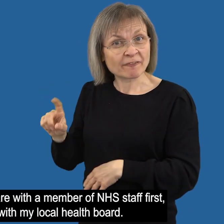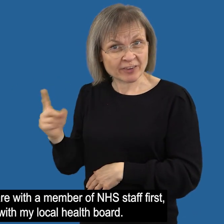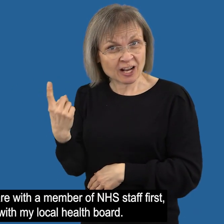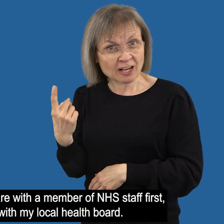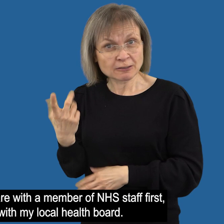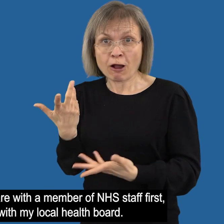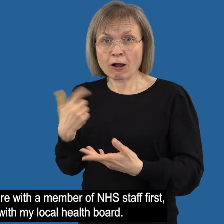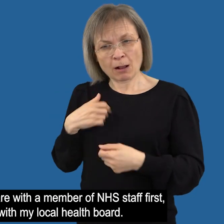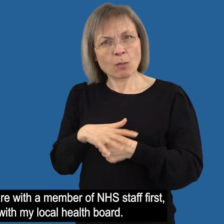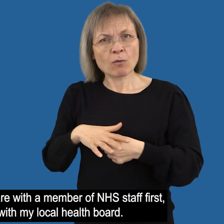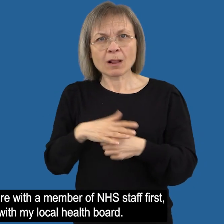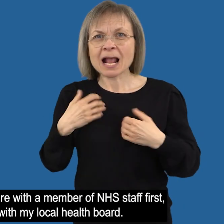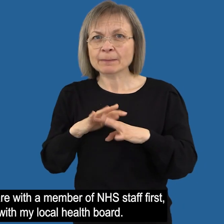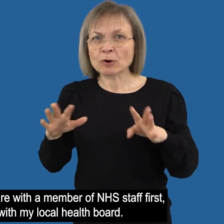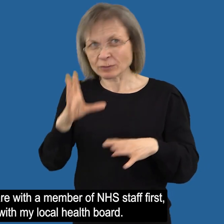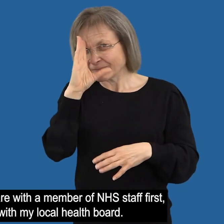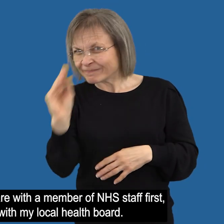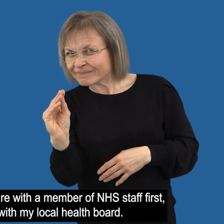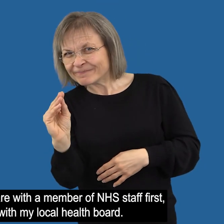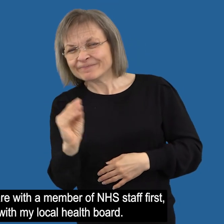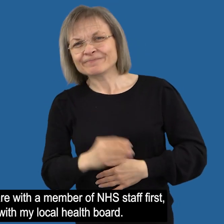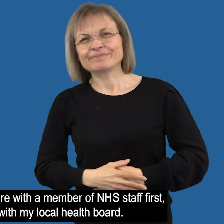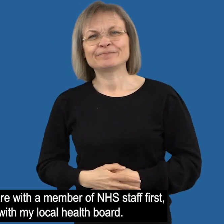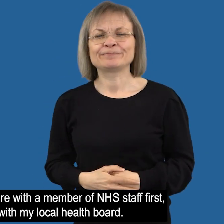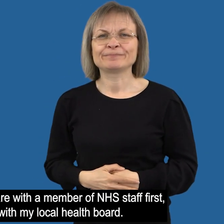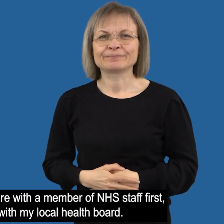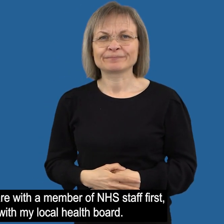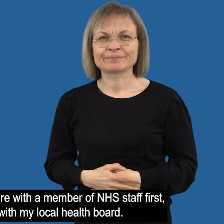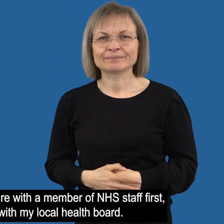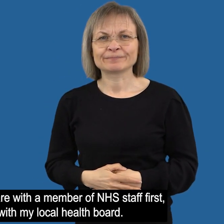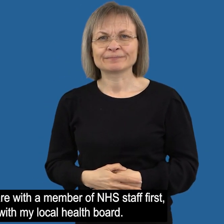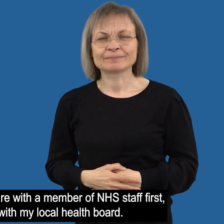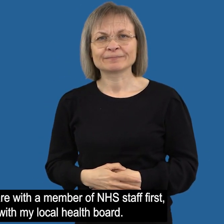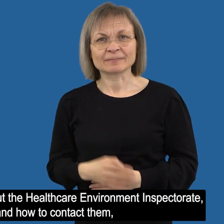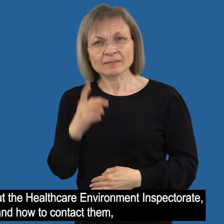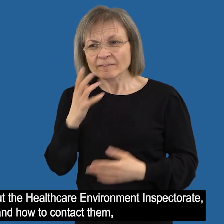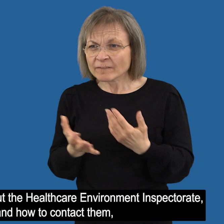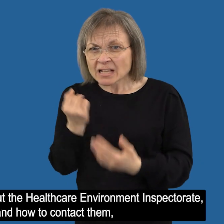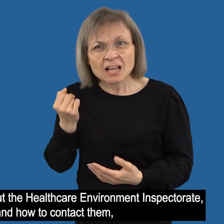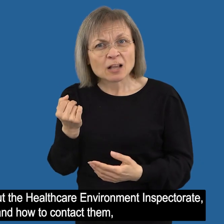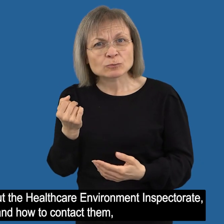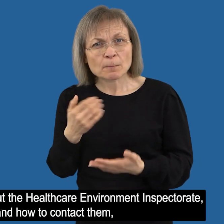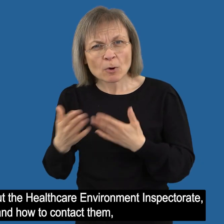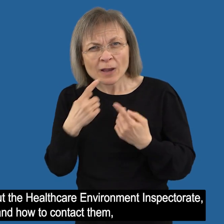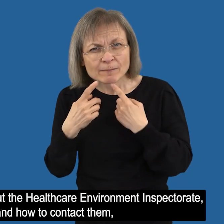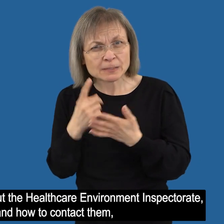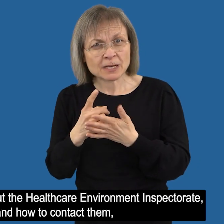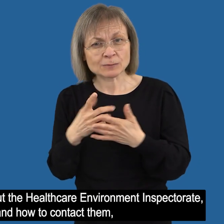I can find out about the Healthcare Environment Inspectorate and how to contact them through the Healthcare Improvement Scotland